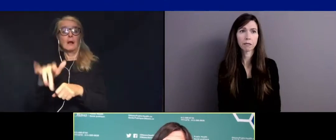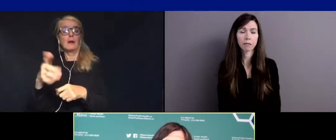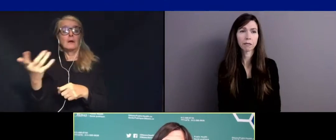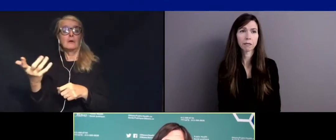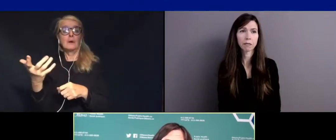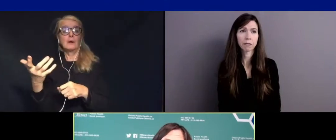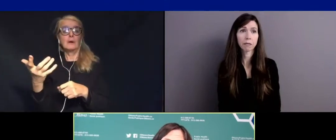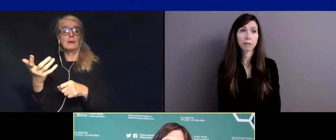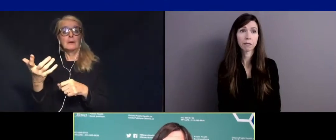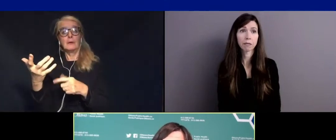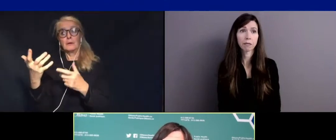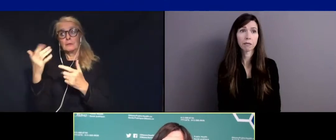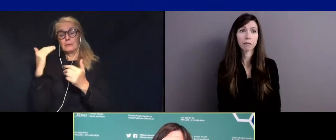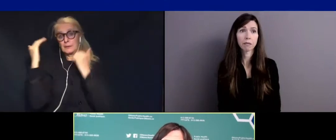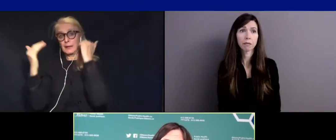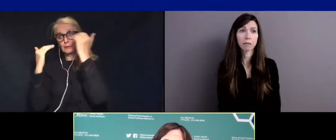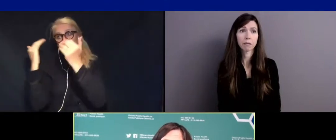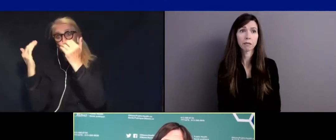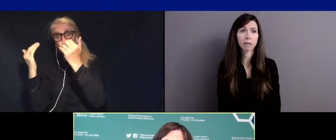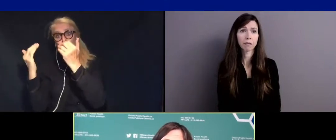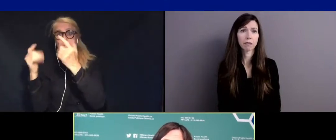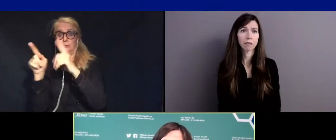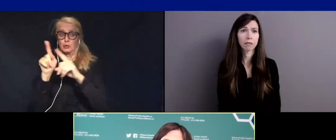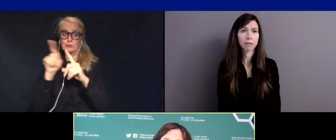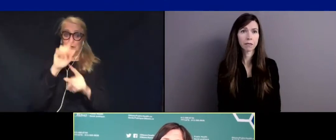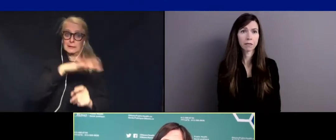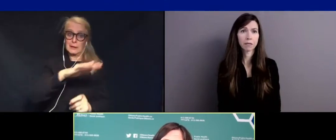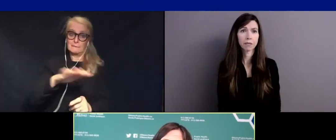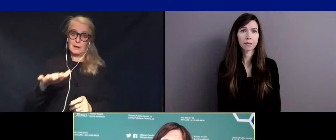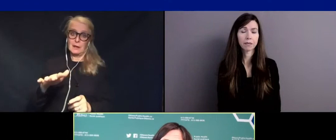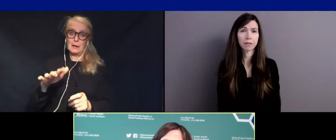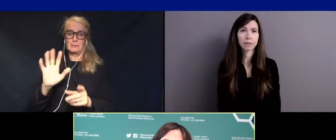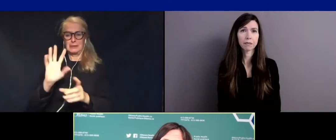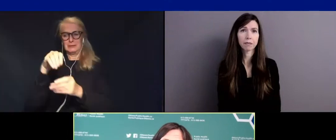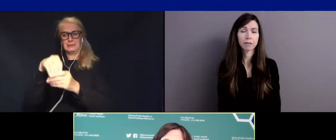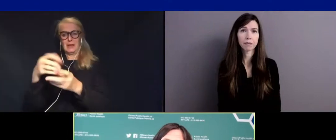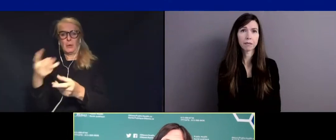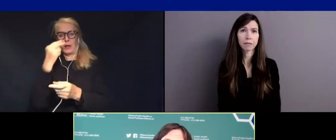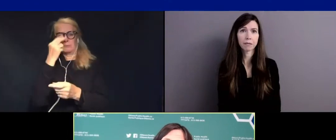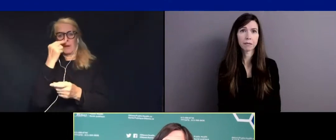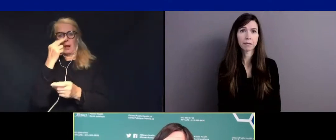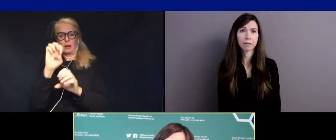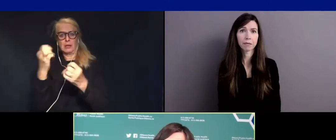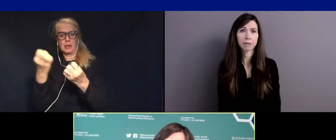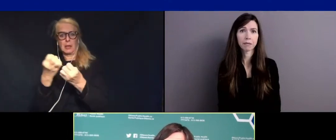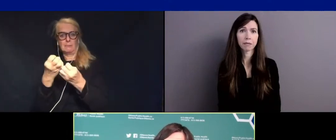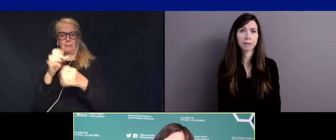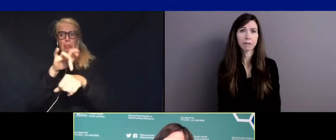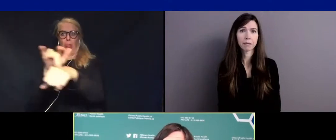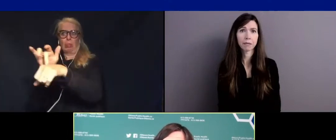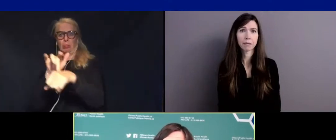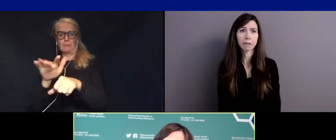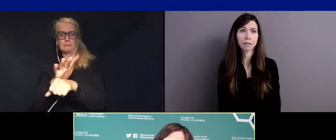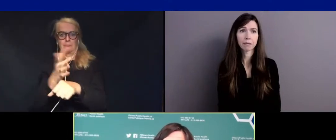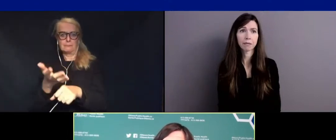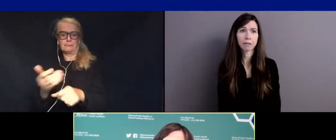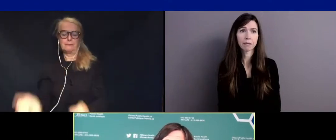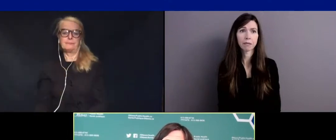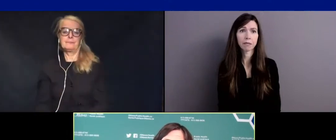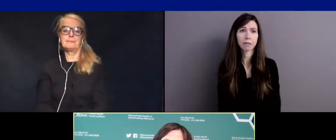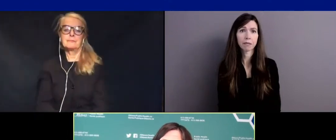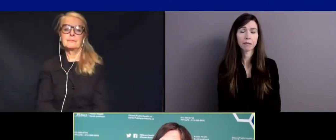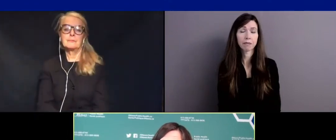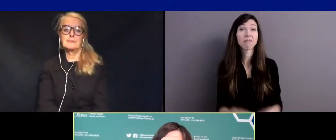ligues d'adultes et d'enfants et dans divers sports d'équipe. In these instances,